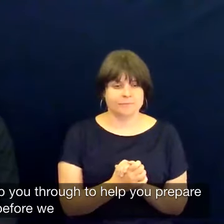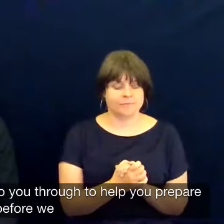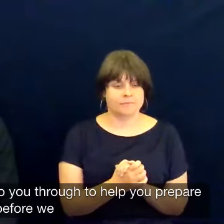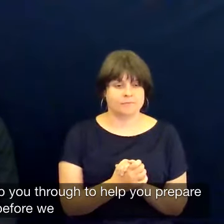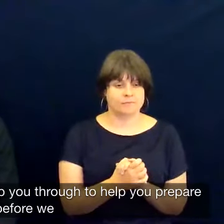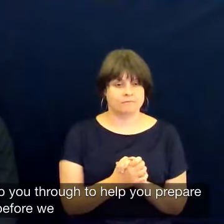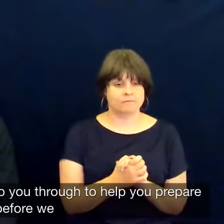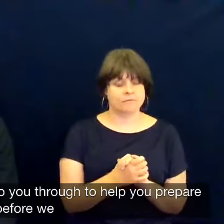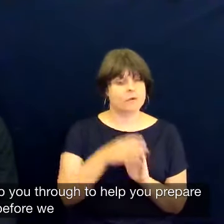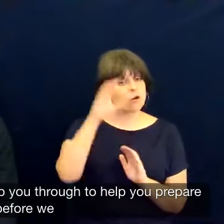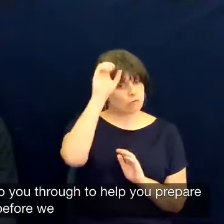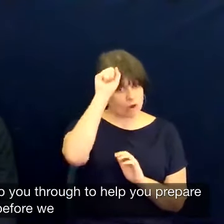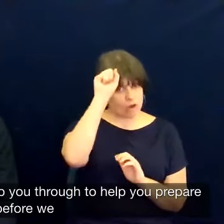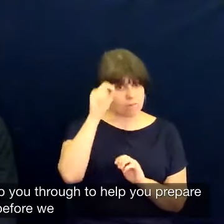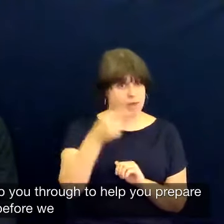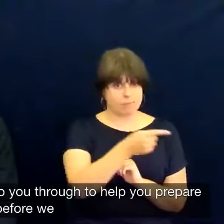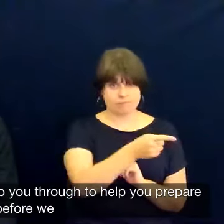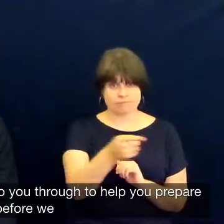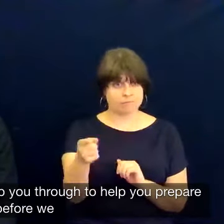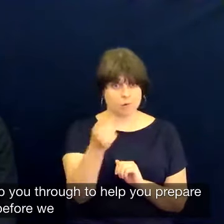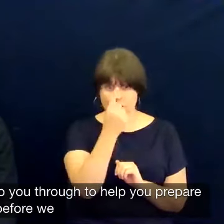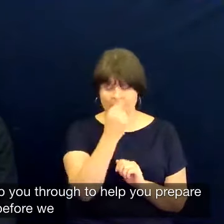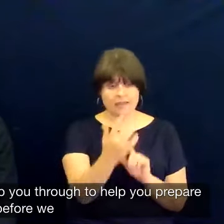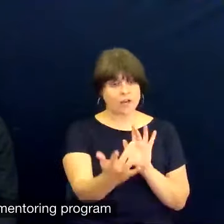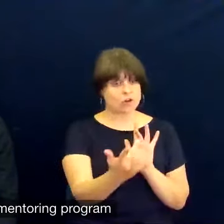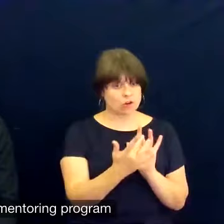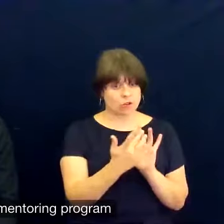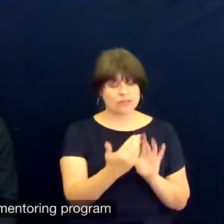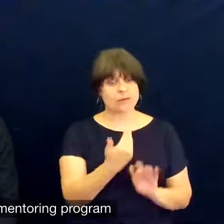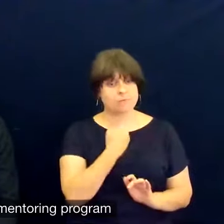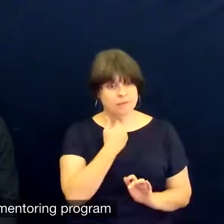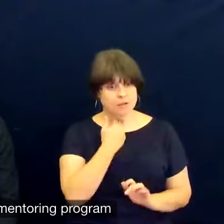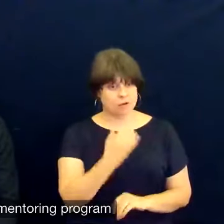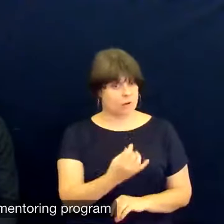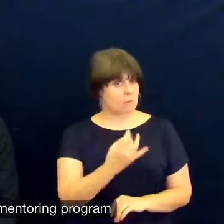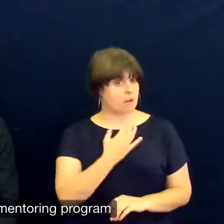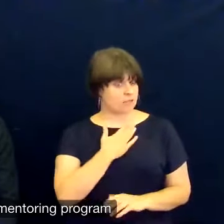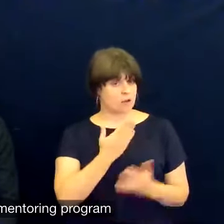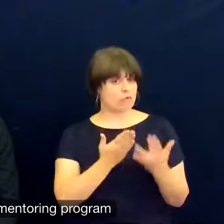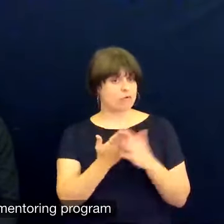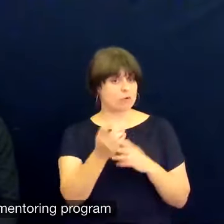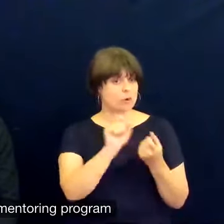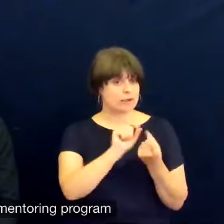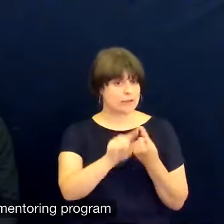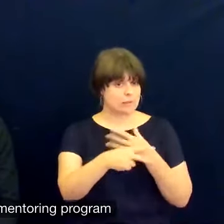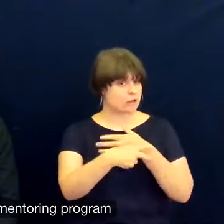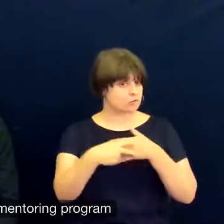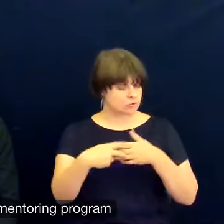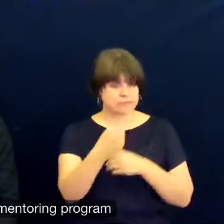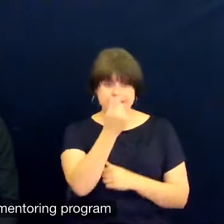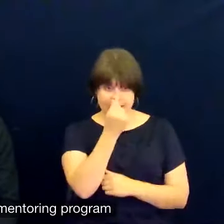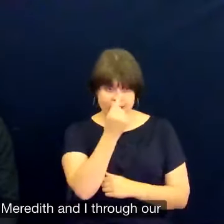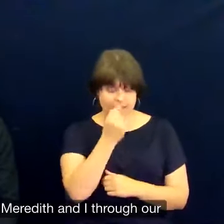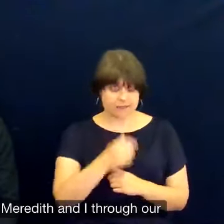So remember, you can contact Meredith and I through our email addresses, and